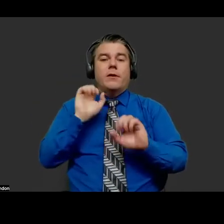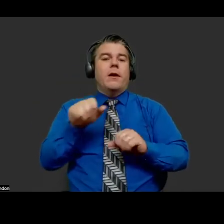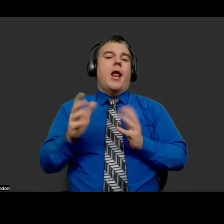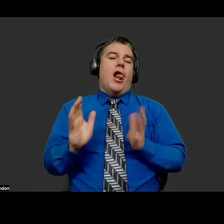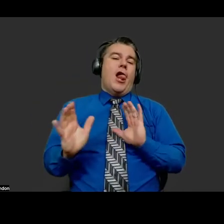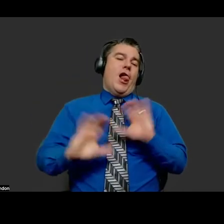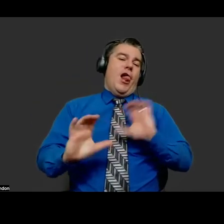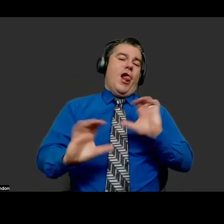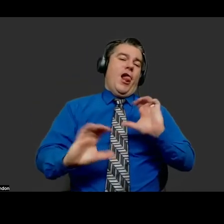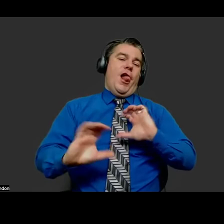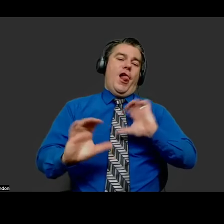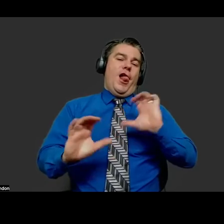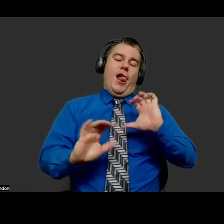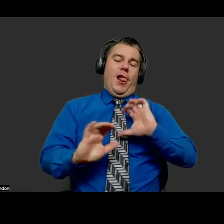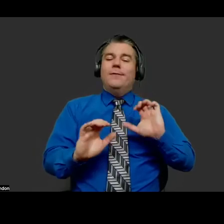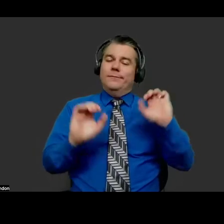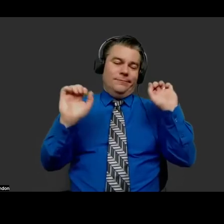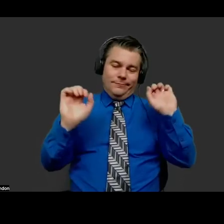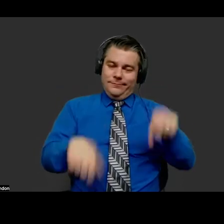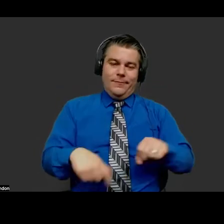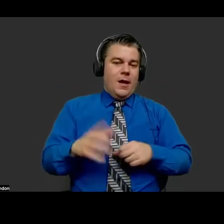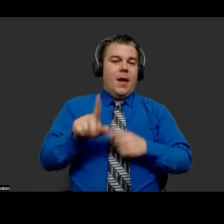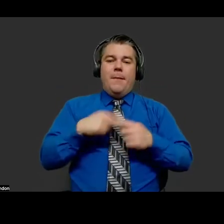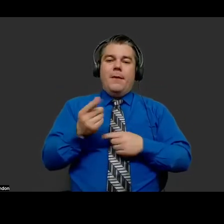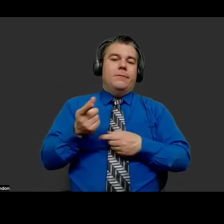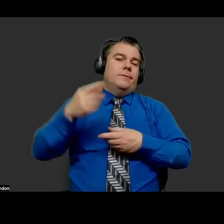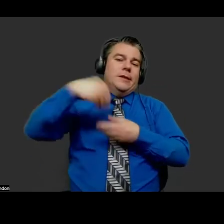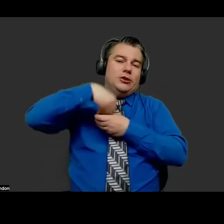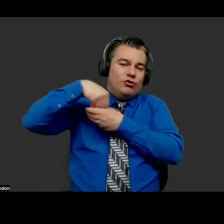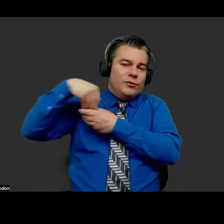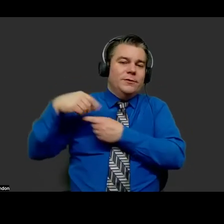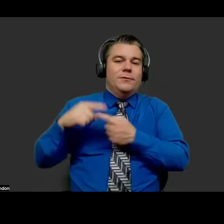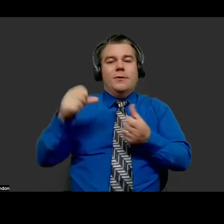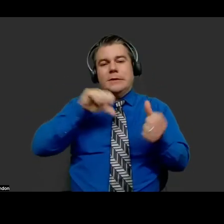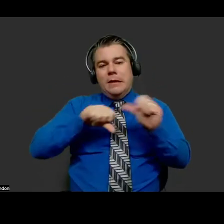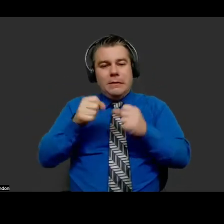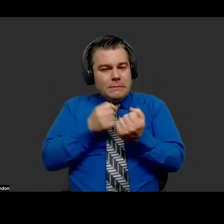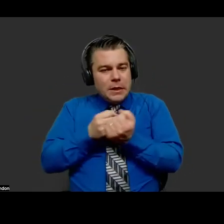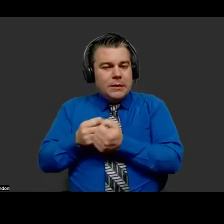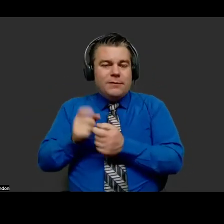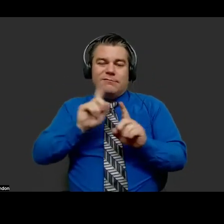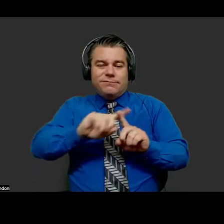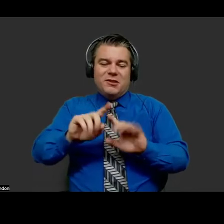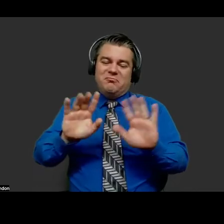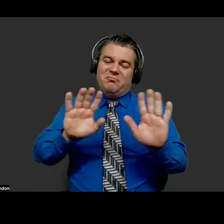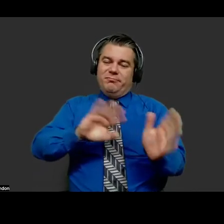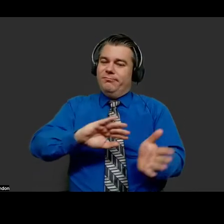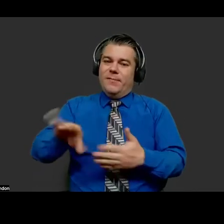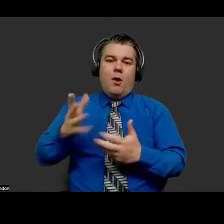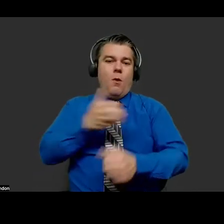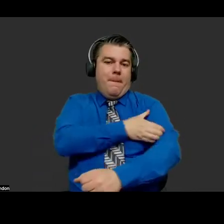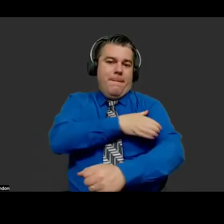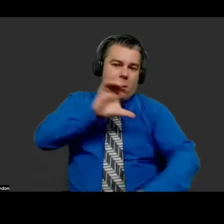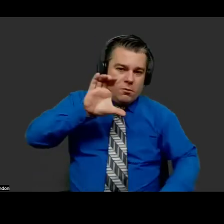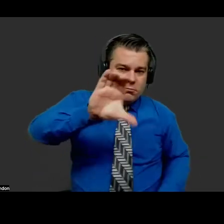with you about ingredients and scientific backing and all of that, but I want to empower you to have